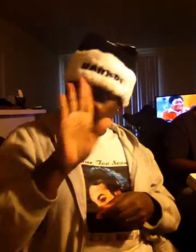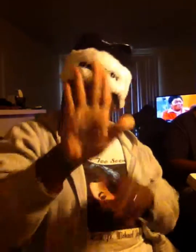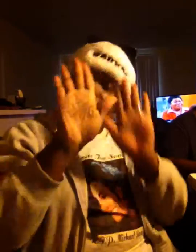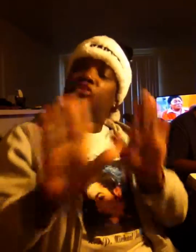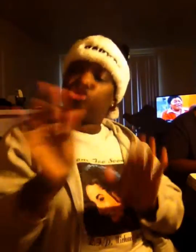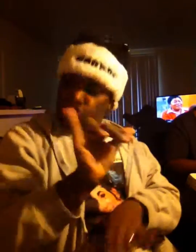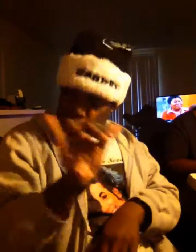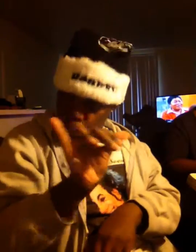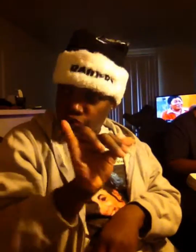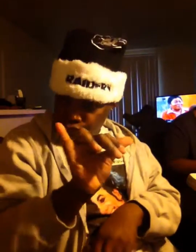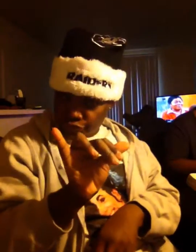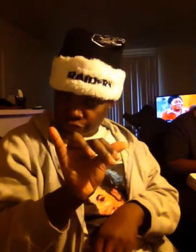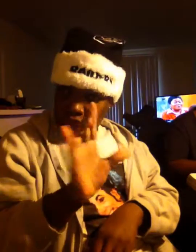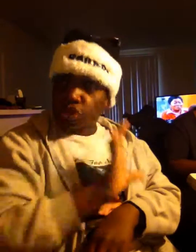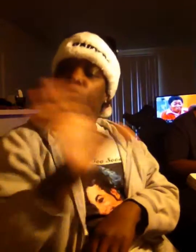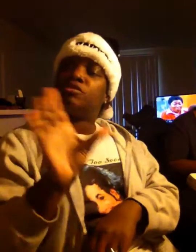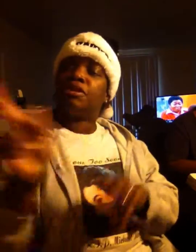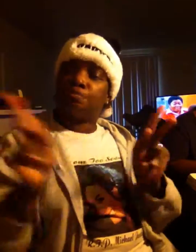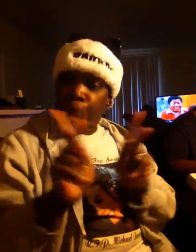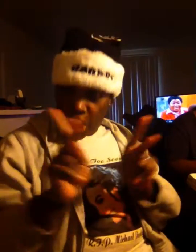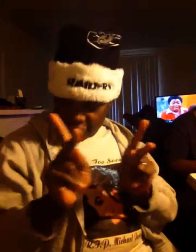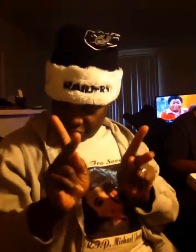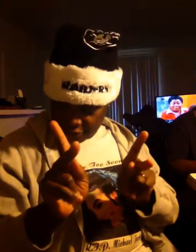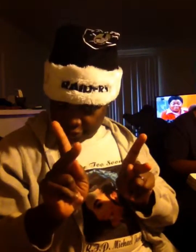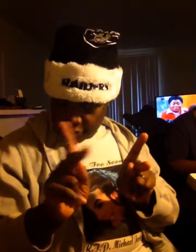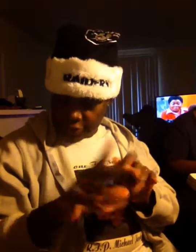48, so to come on, some part.